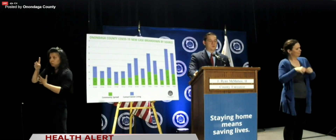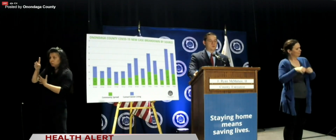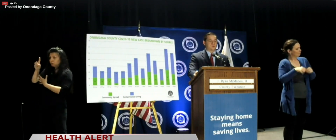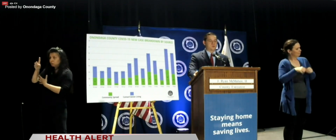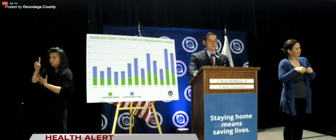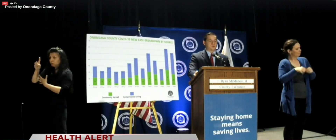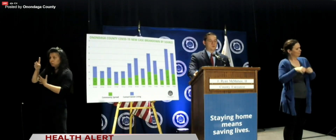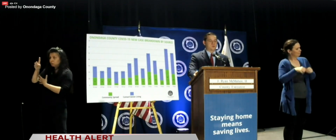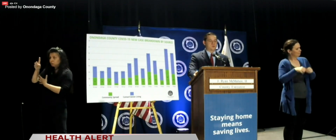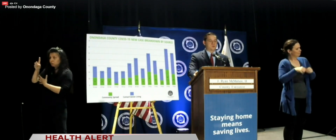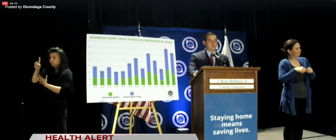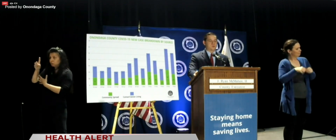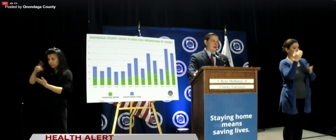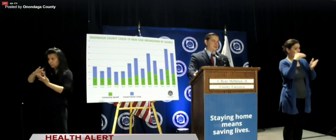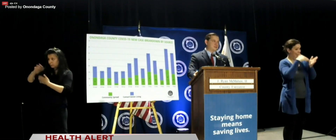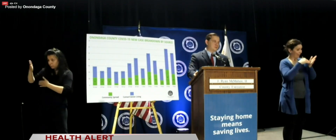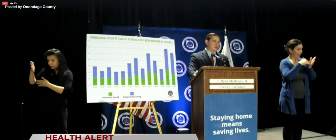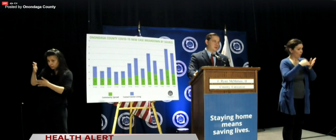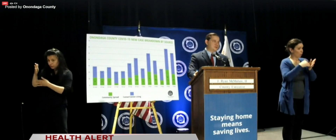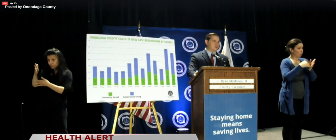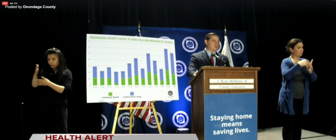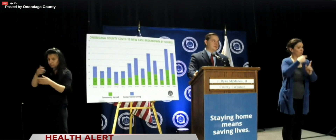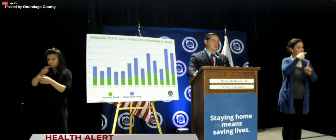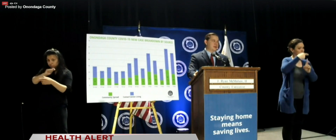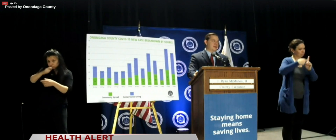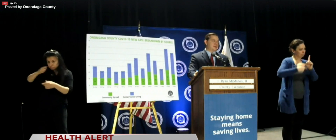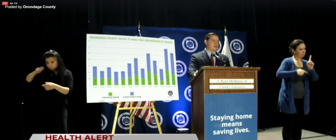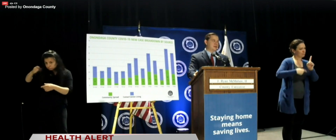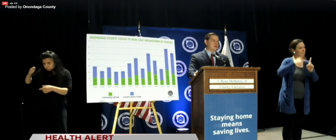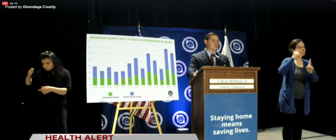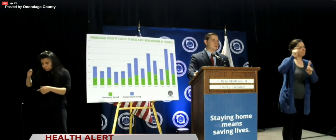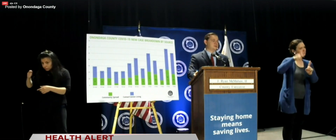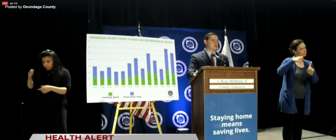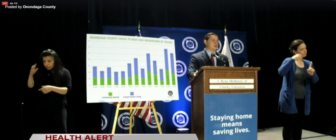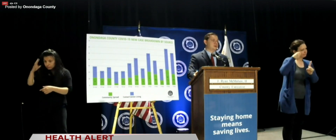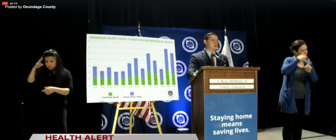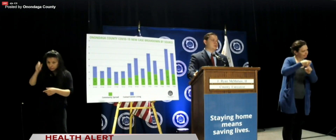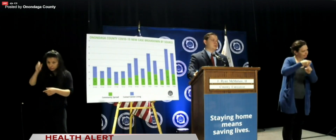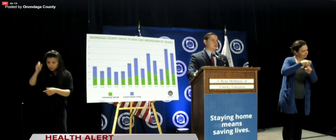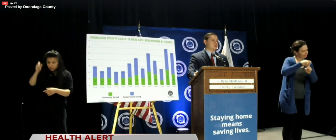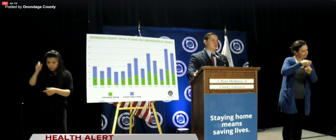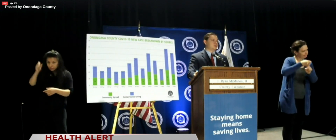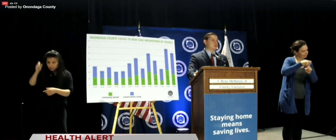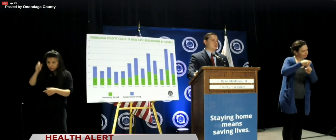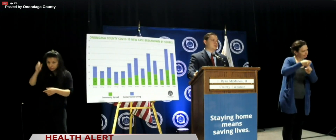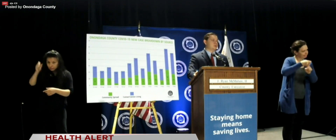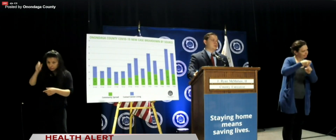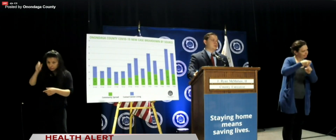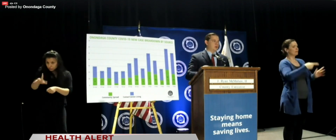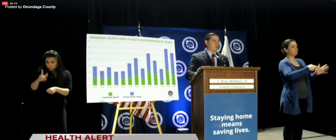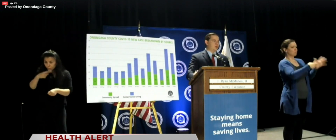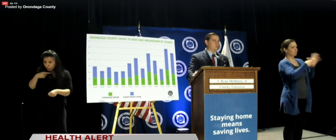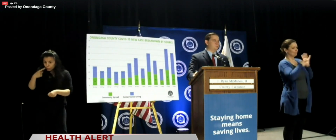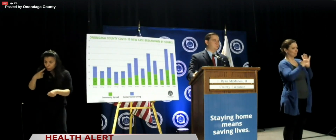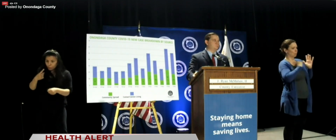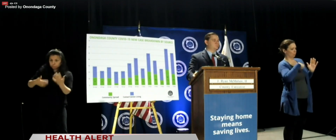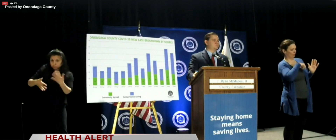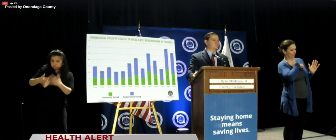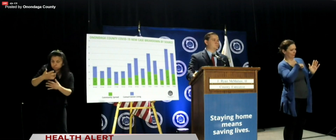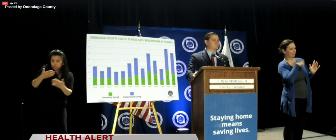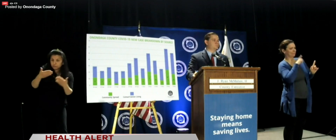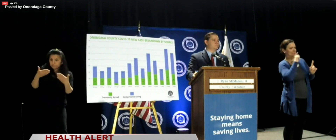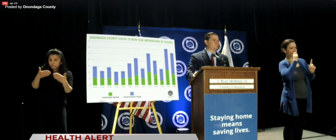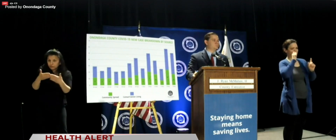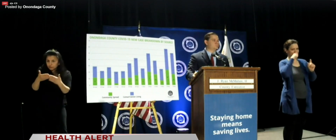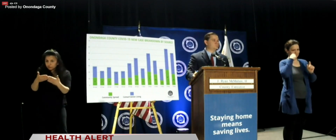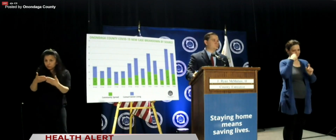the positive cases and the contacts. So we got to do that in a coordinated way. And